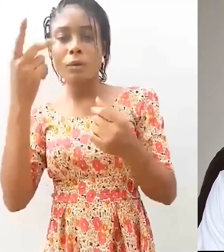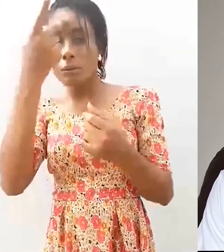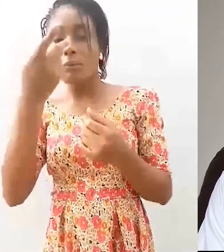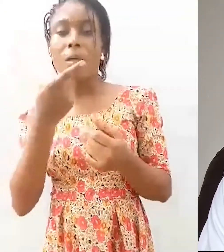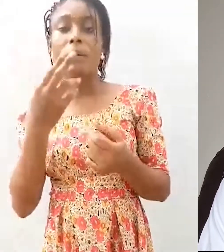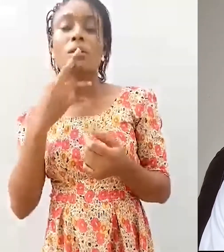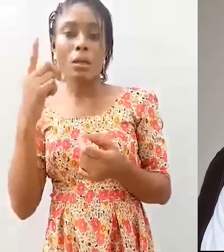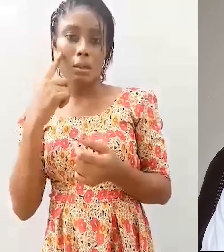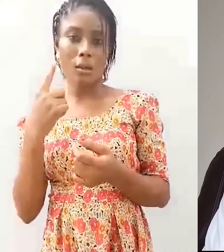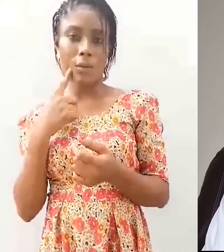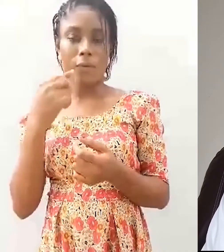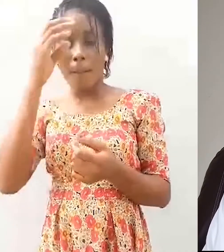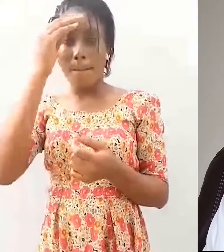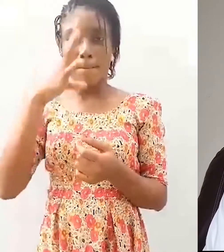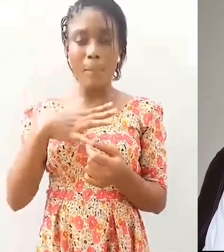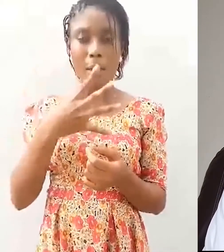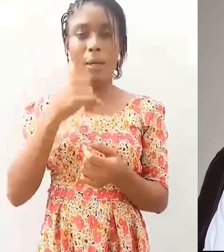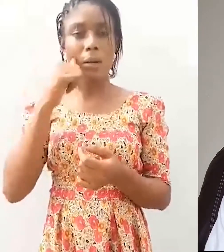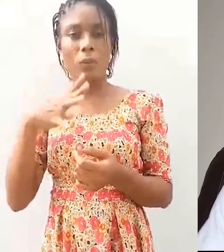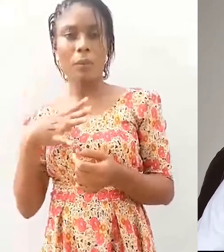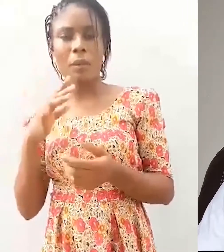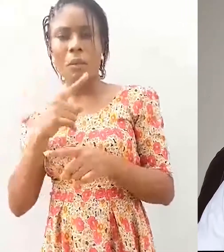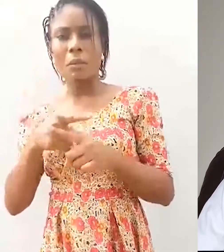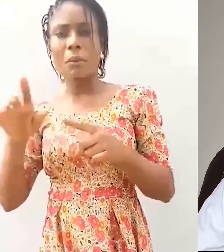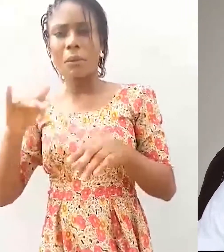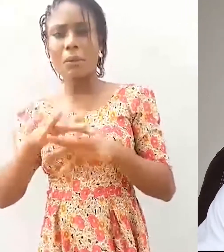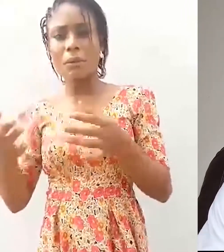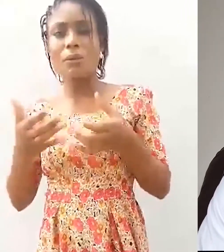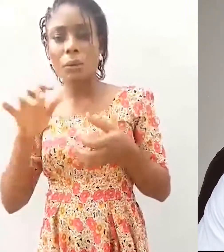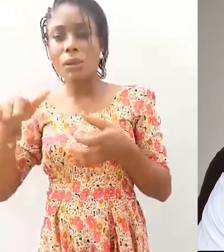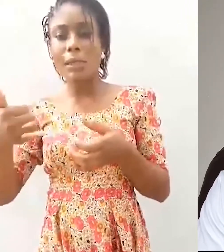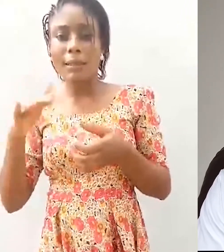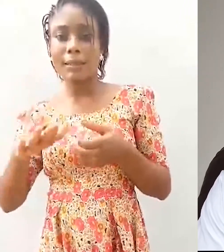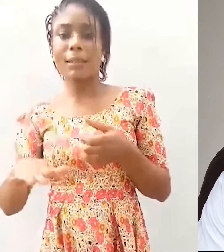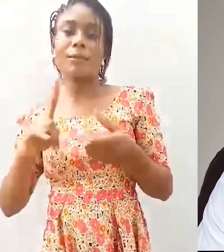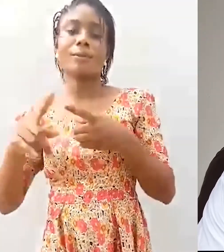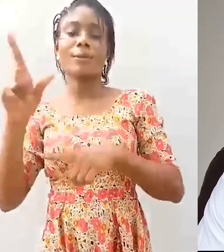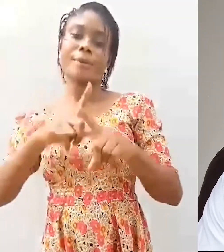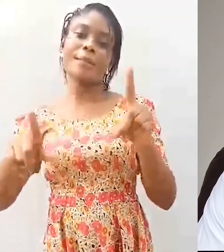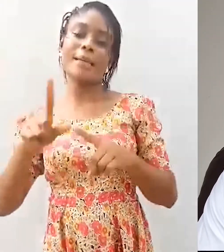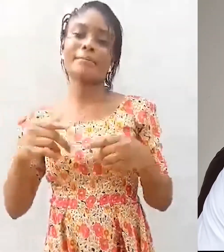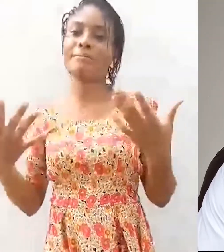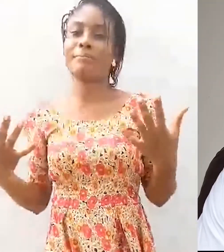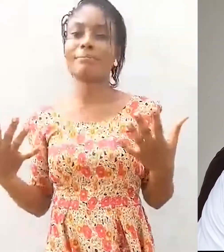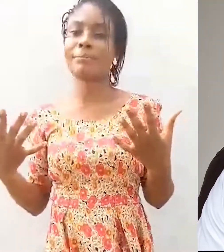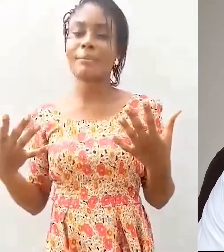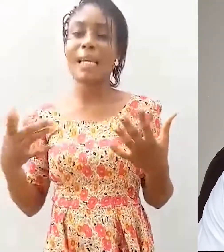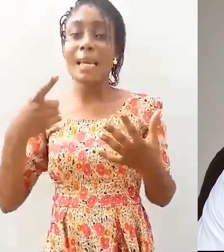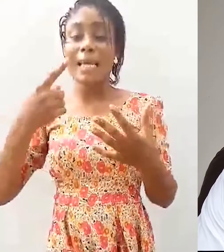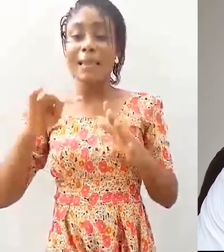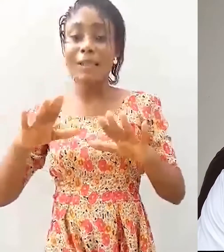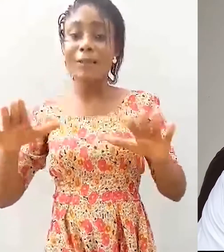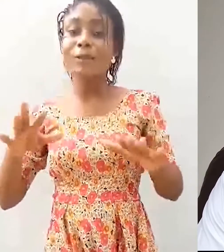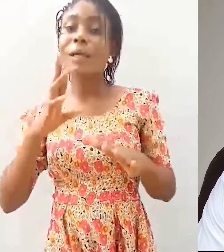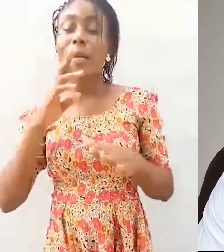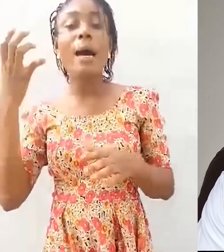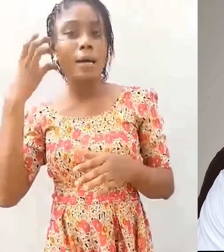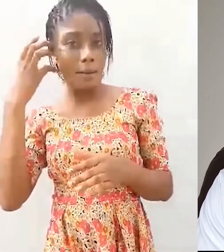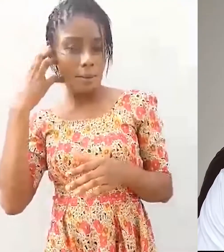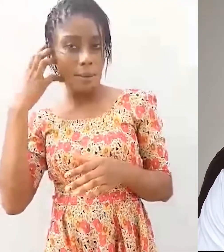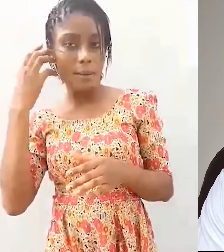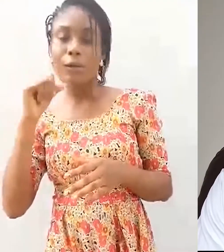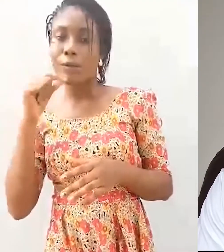he knows a deaf family. Both parents are deaf, man and woman, but they don't want their children to